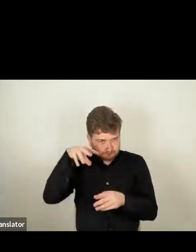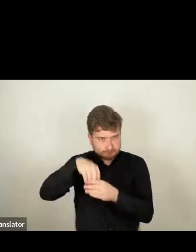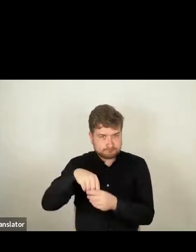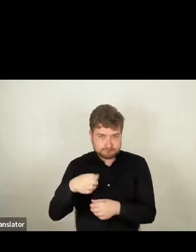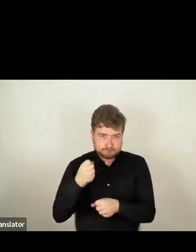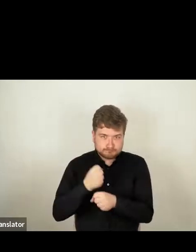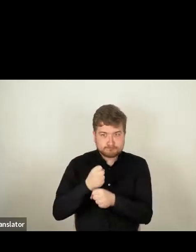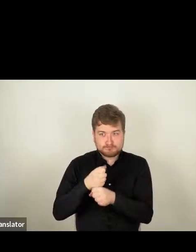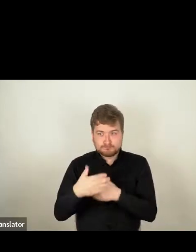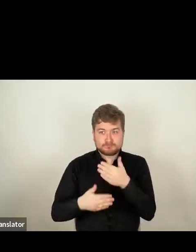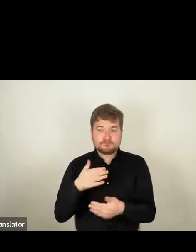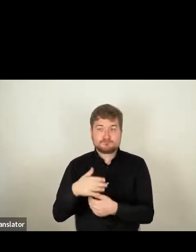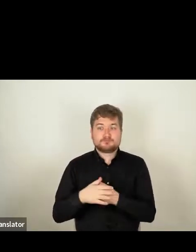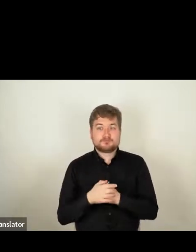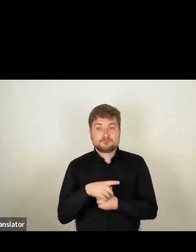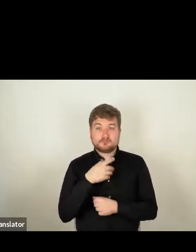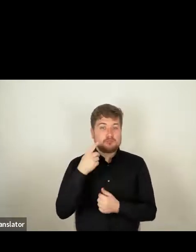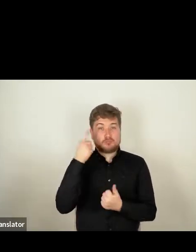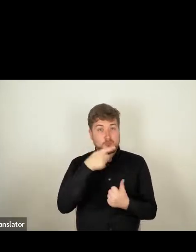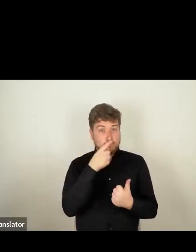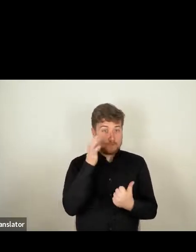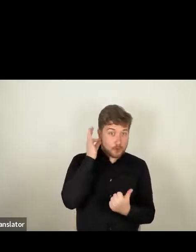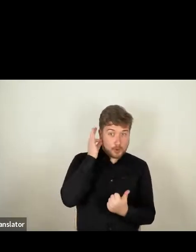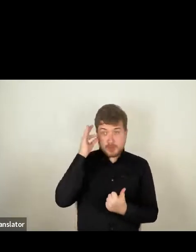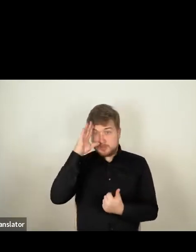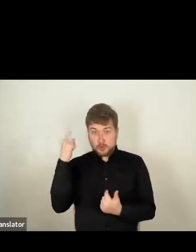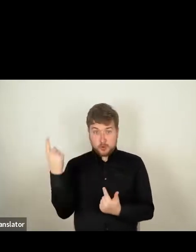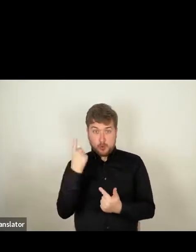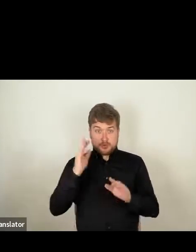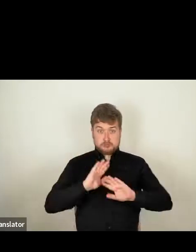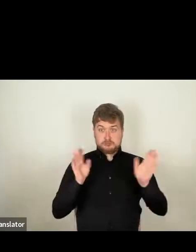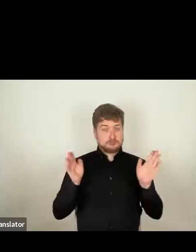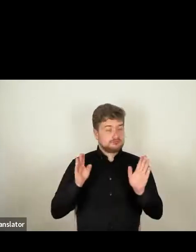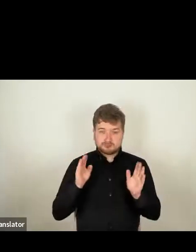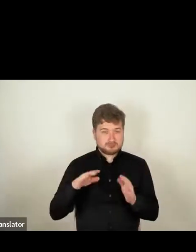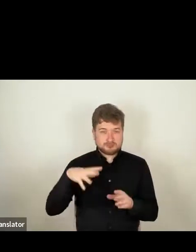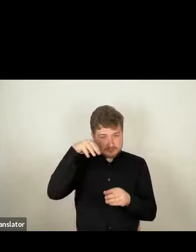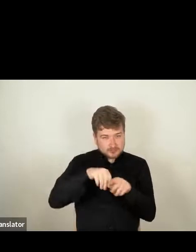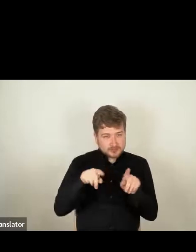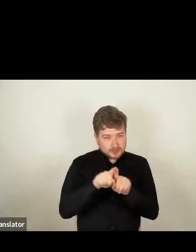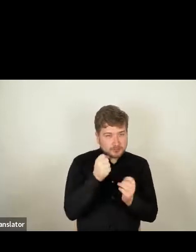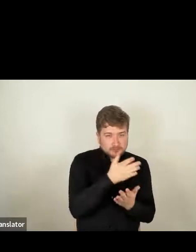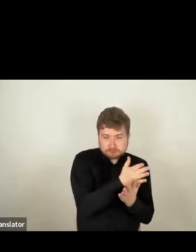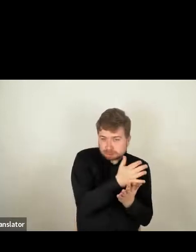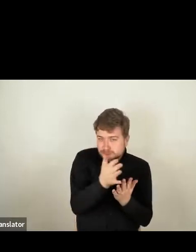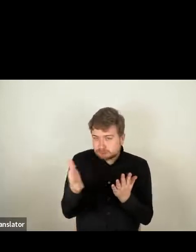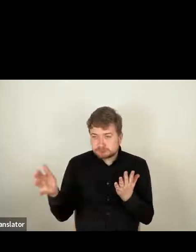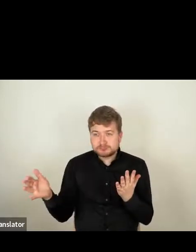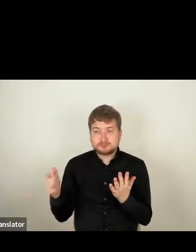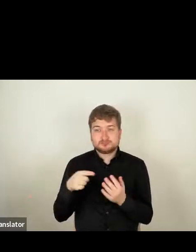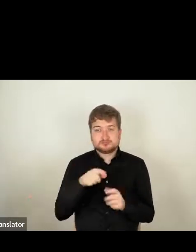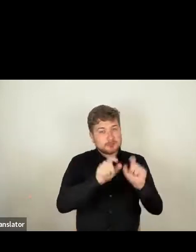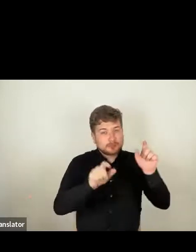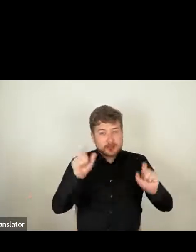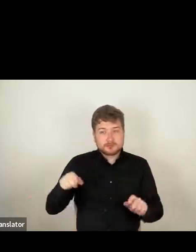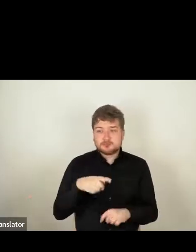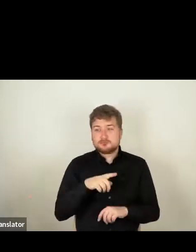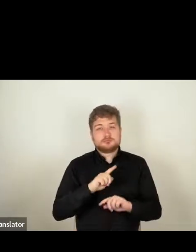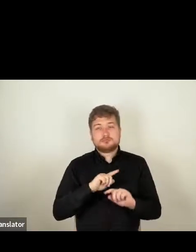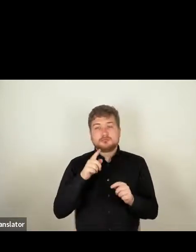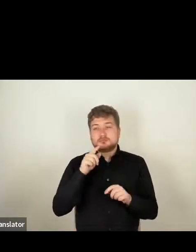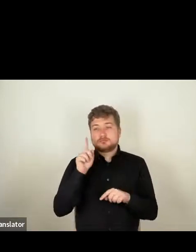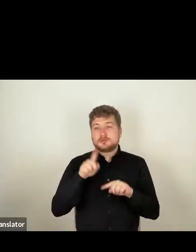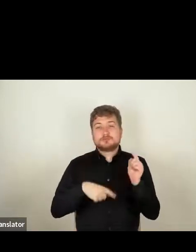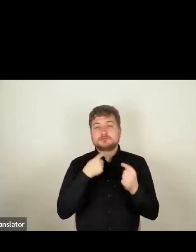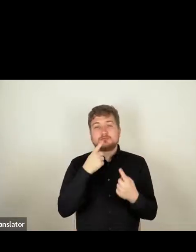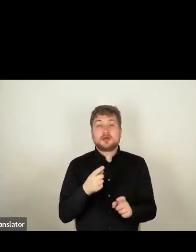So it's not a simple sum game in which we just go like, okay, let's count the number of men and women, collect data, suggest what it's doing, look at